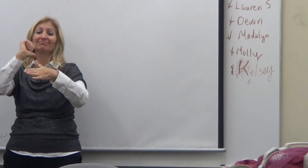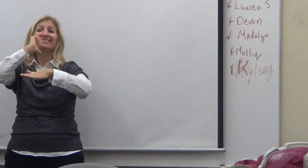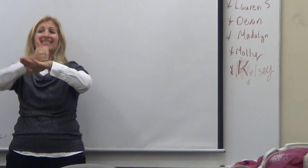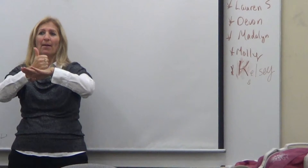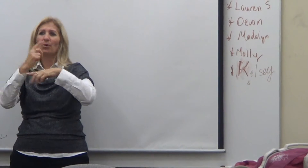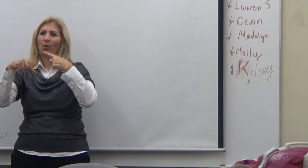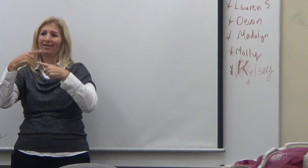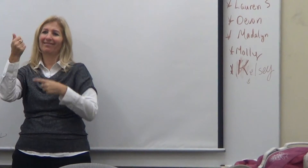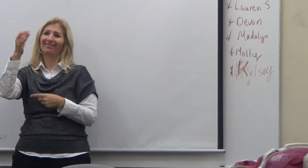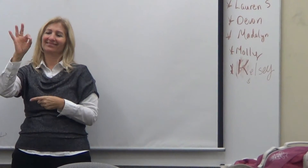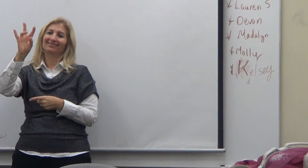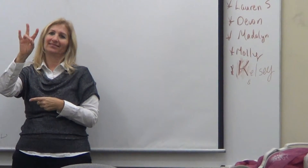included.